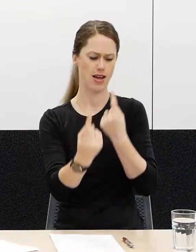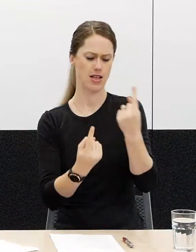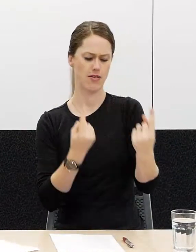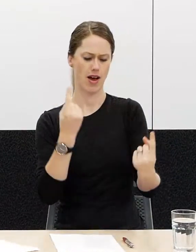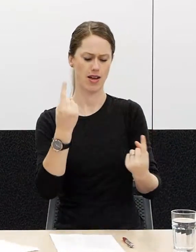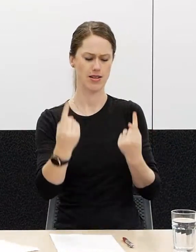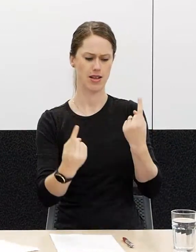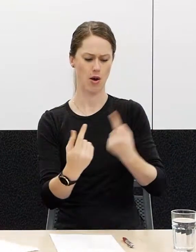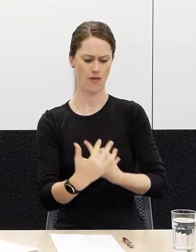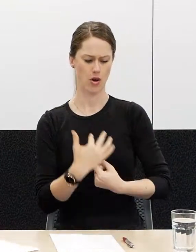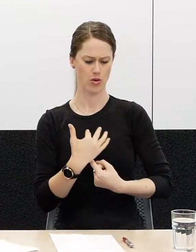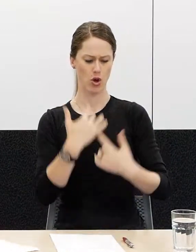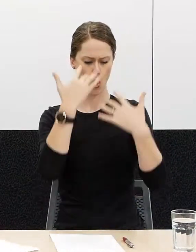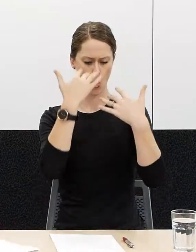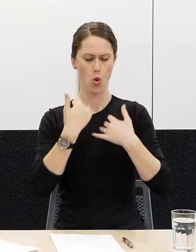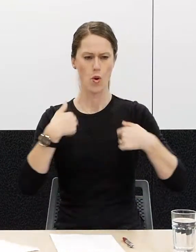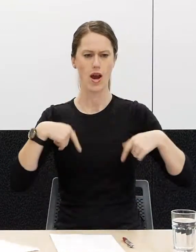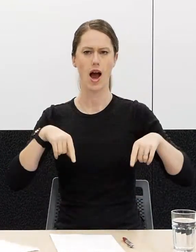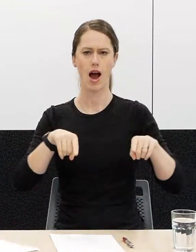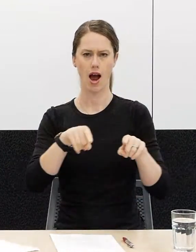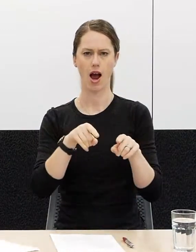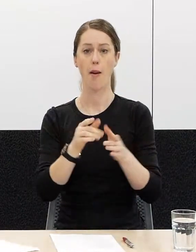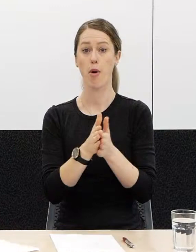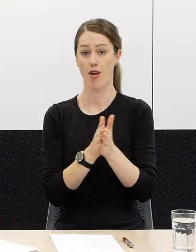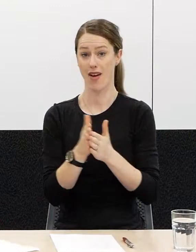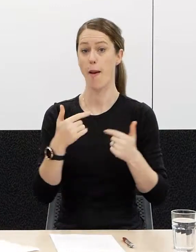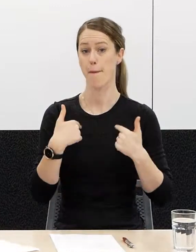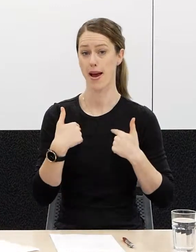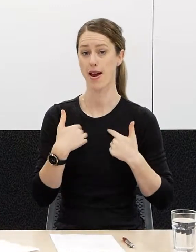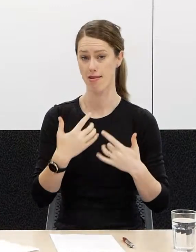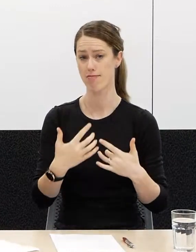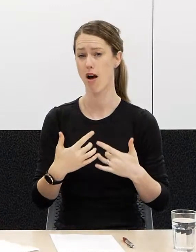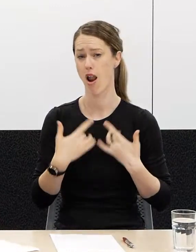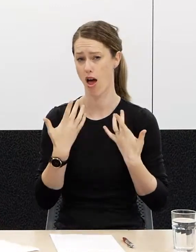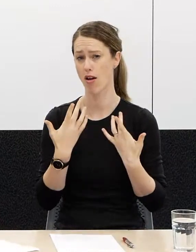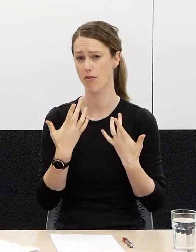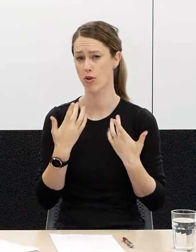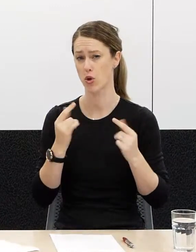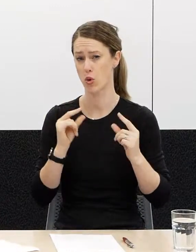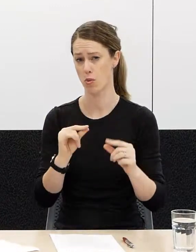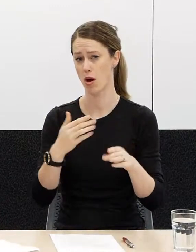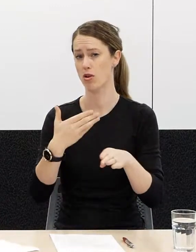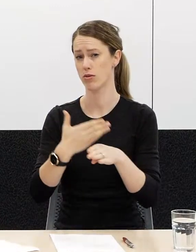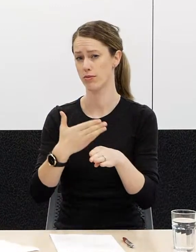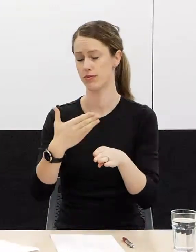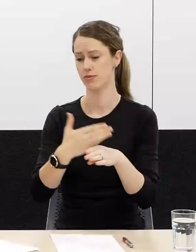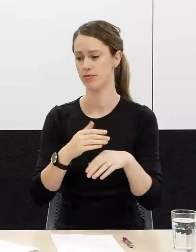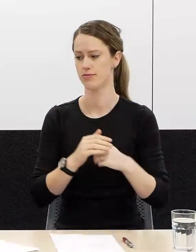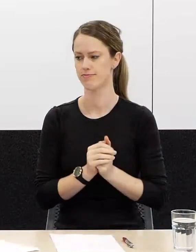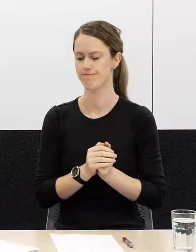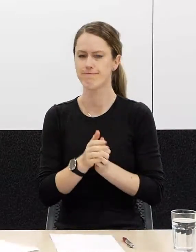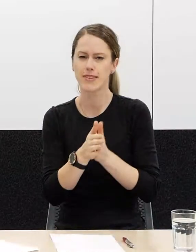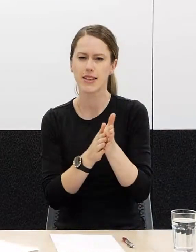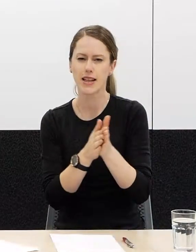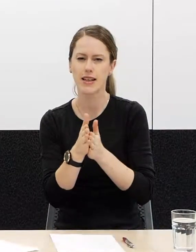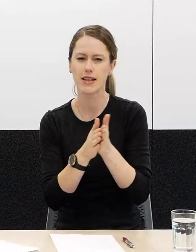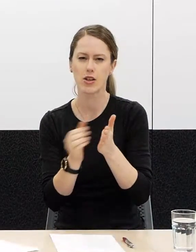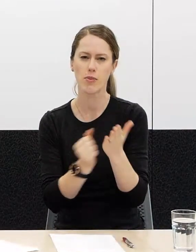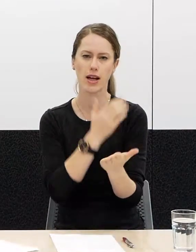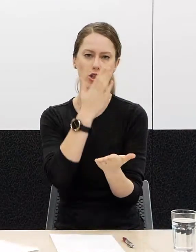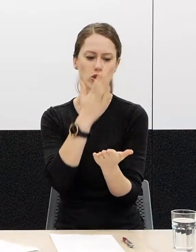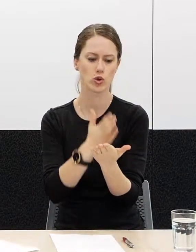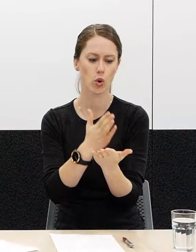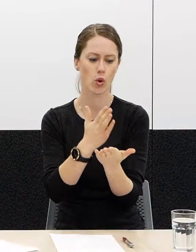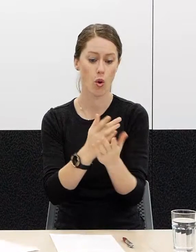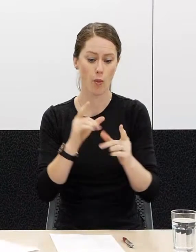who we are and motivates. It's certainly motivated me in my life to kind of do what I'm doing. And I'm really keen to make sure that what we